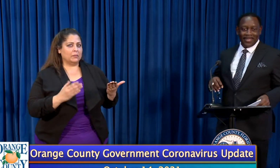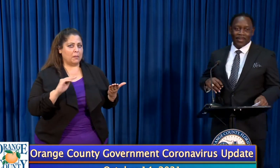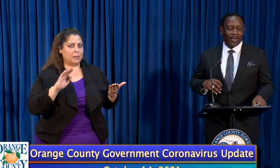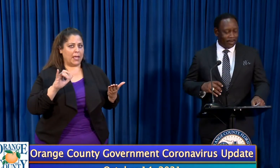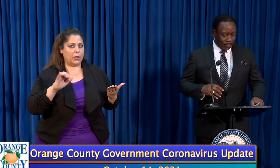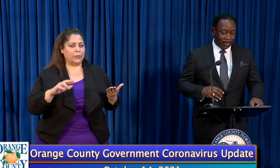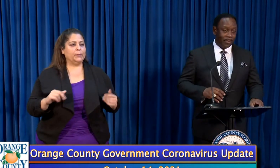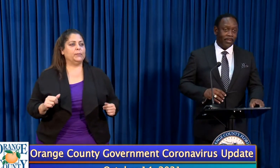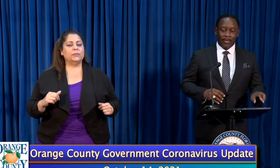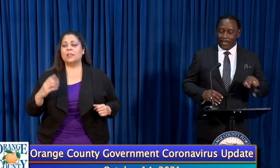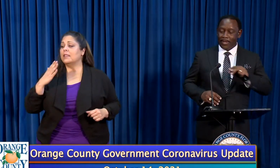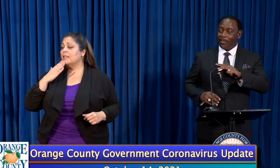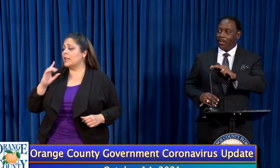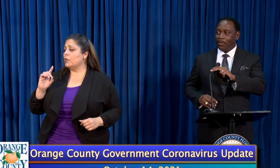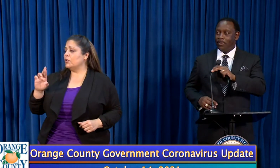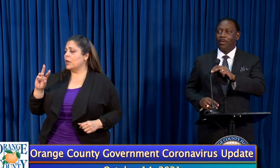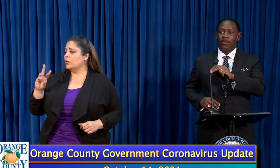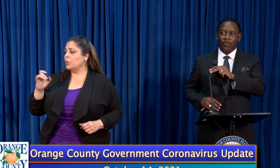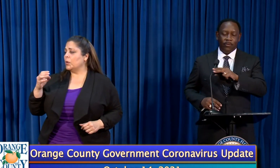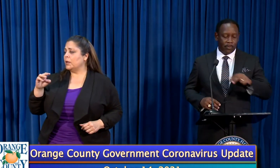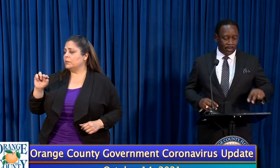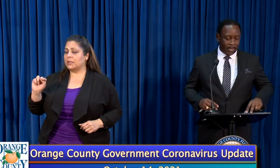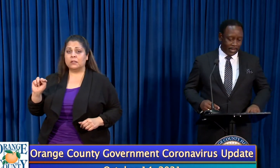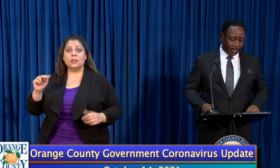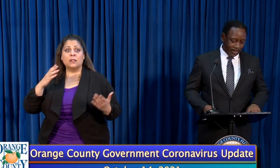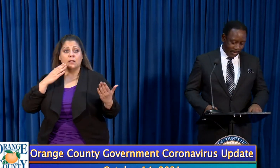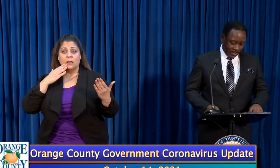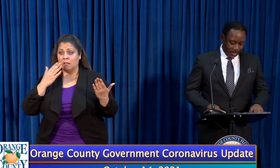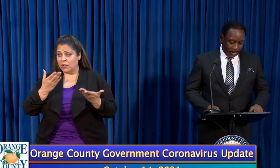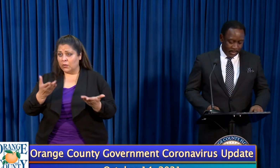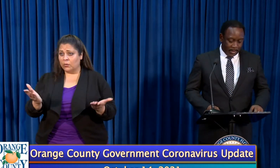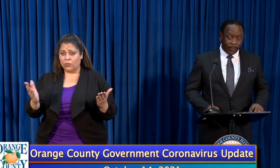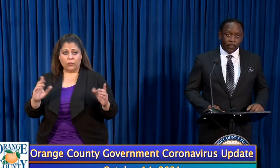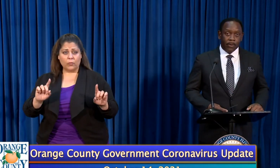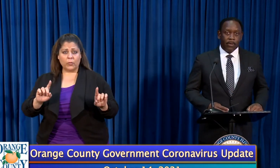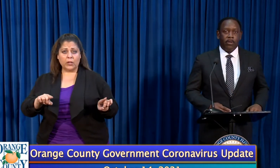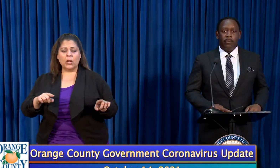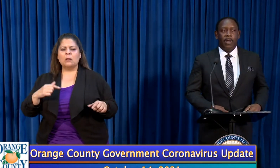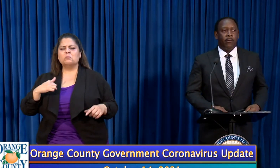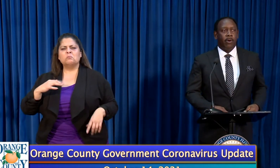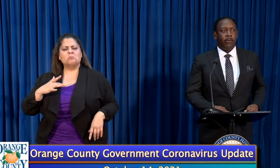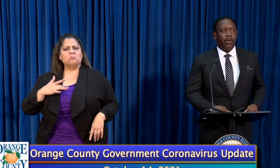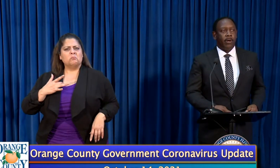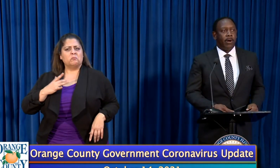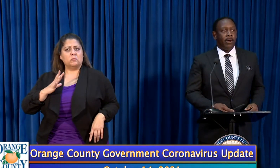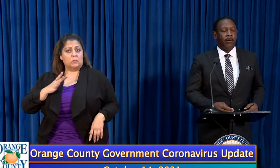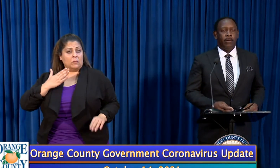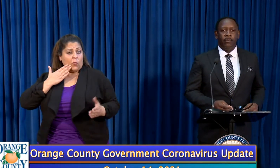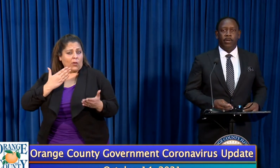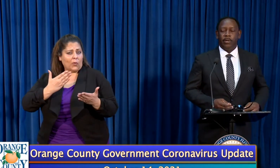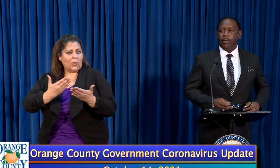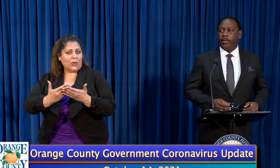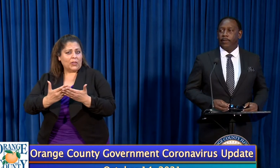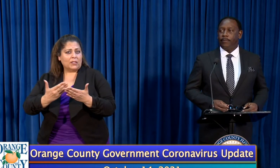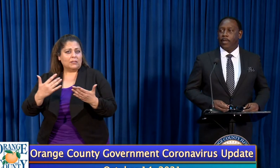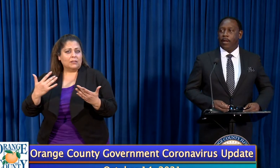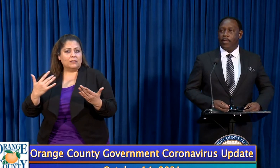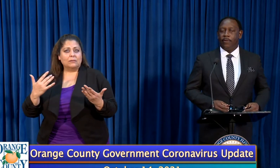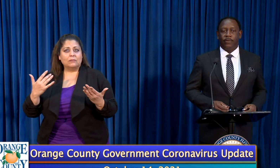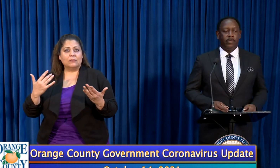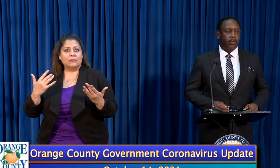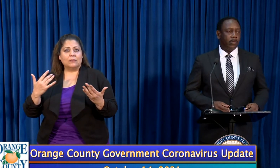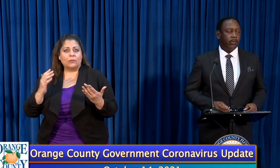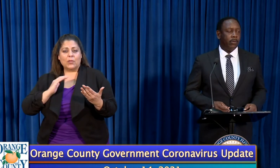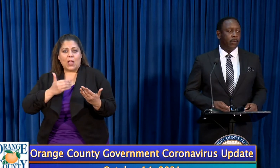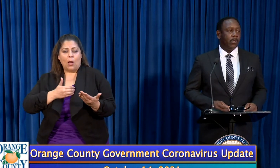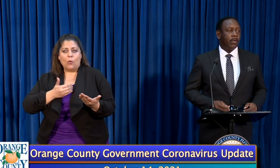Right. Thank you, Dr. Williamson. Thank you to all of you for being here. I feel pretty good about where we are with our